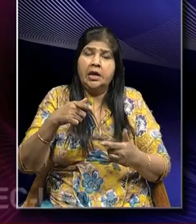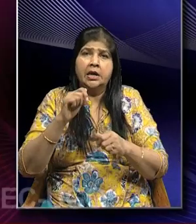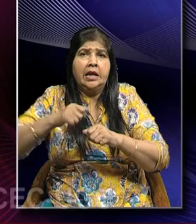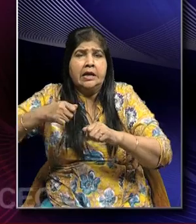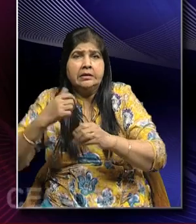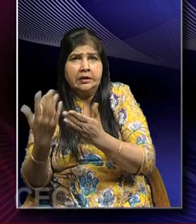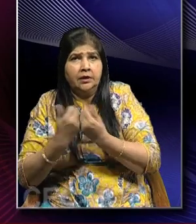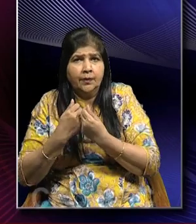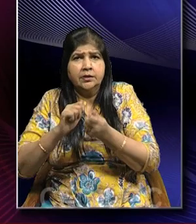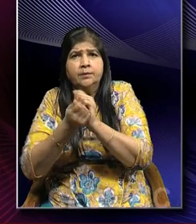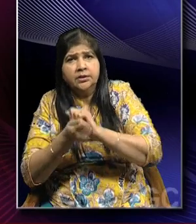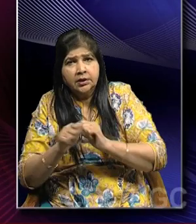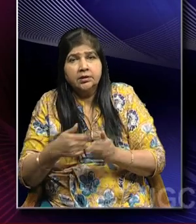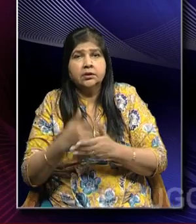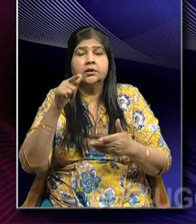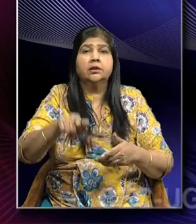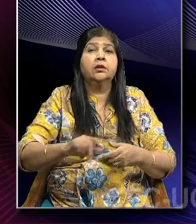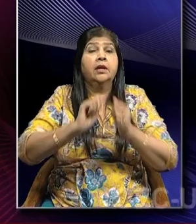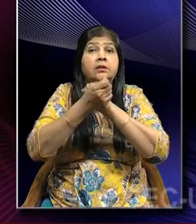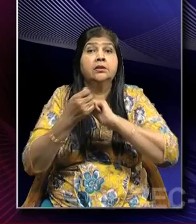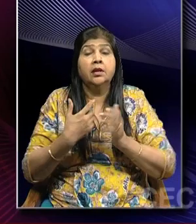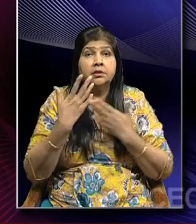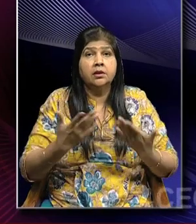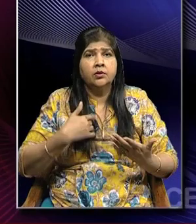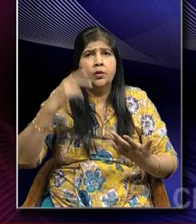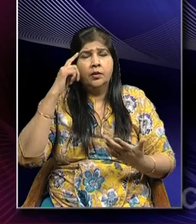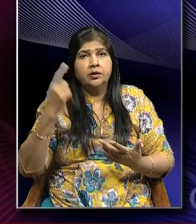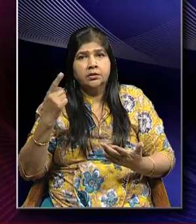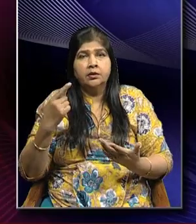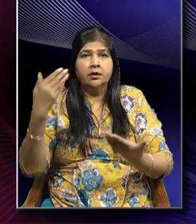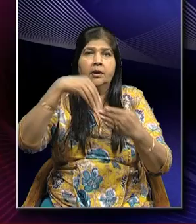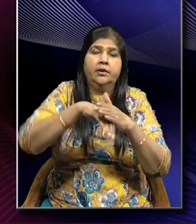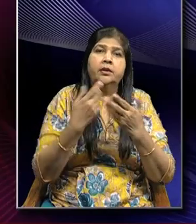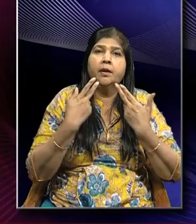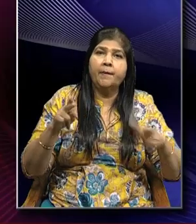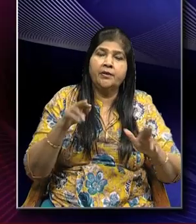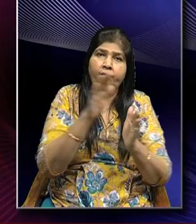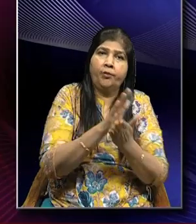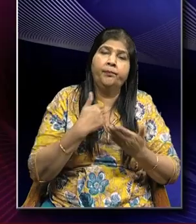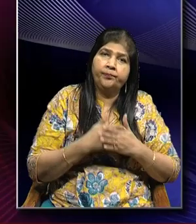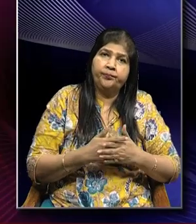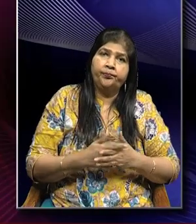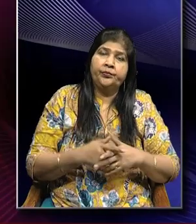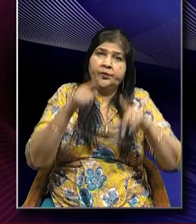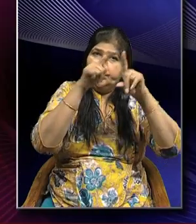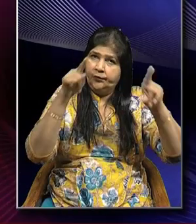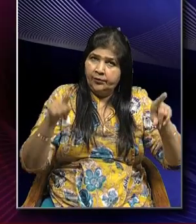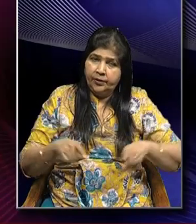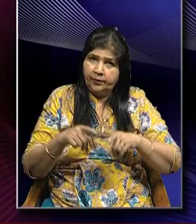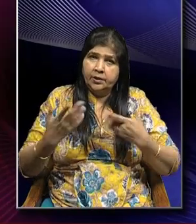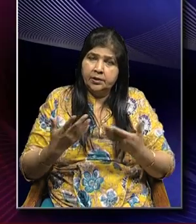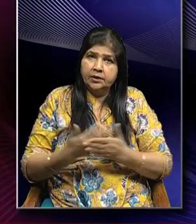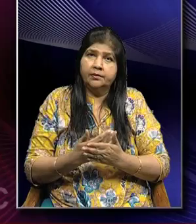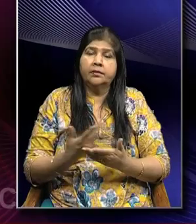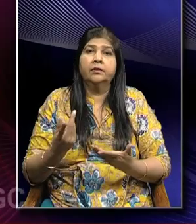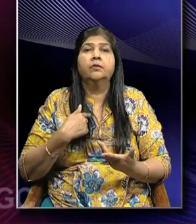certain changes, now then those changes or estimations, they are supposed to be disclosed. Now this framework is, what